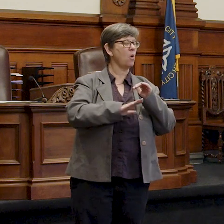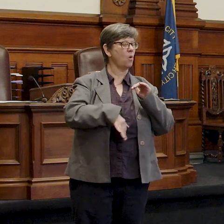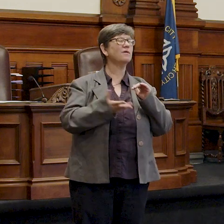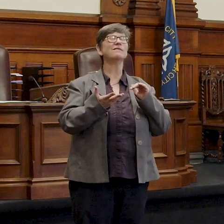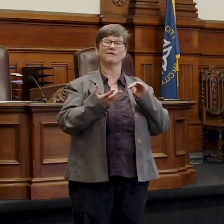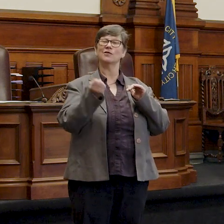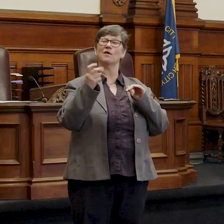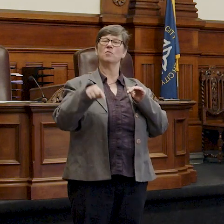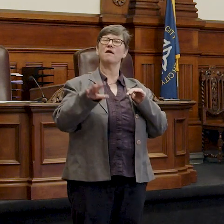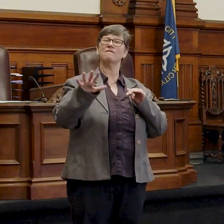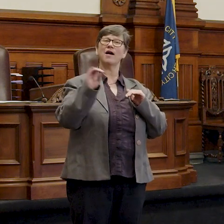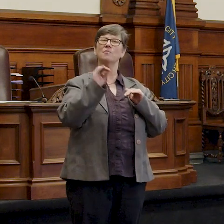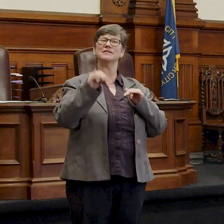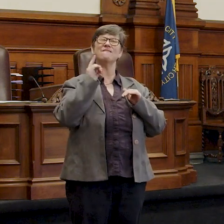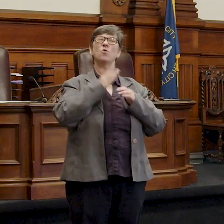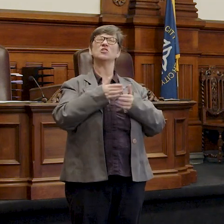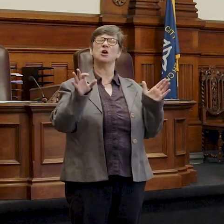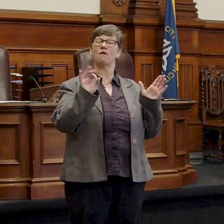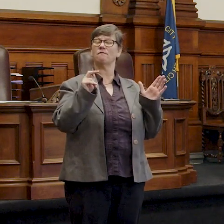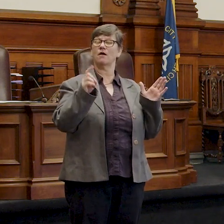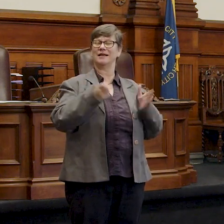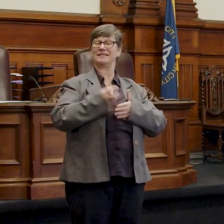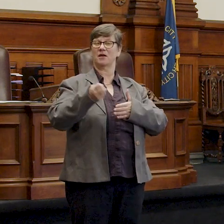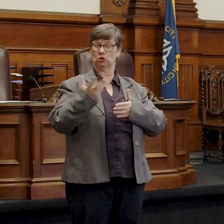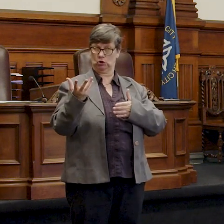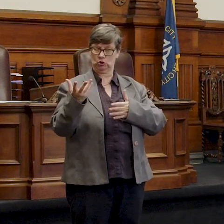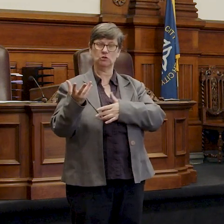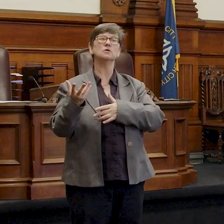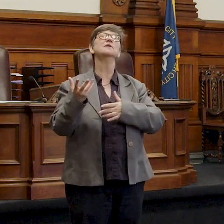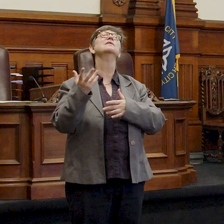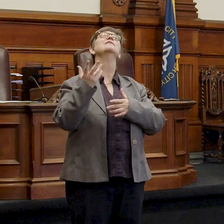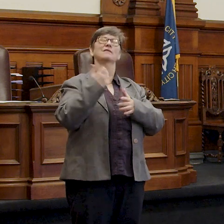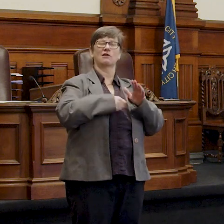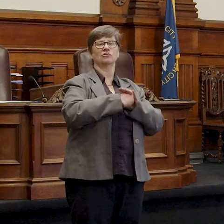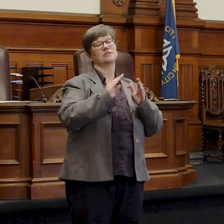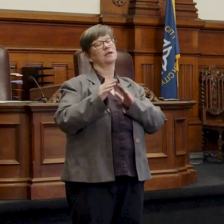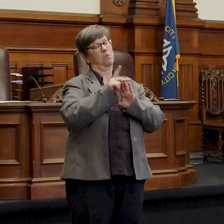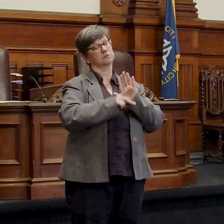of 12.5% of general fund expenditures as prescribed in city policy.